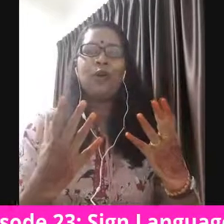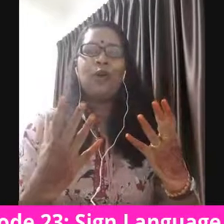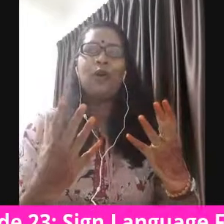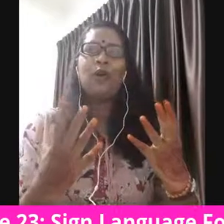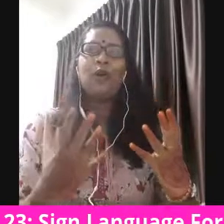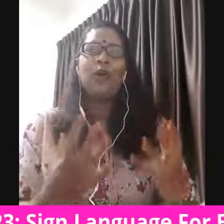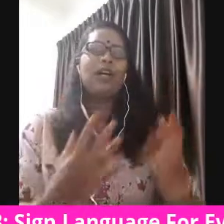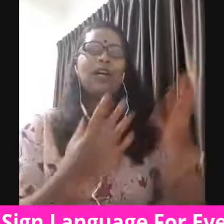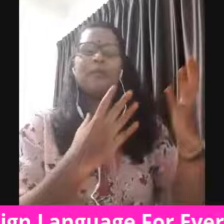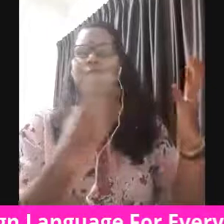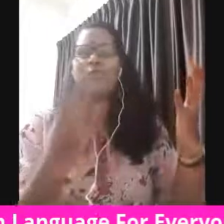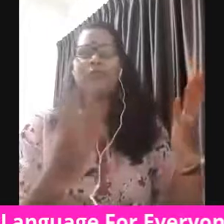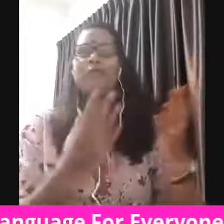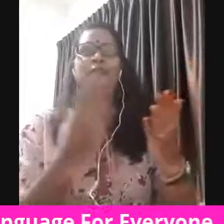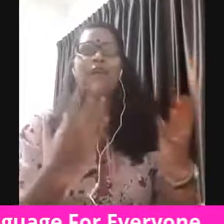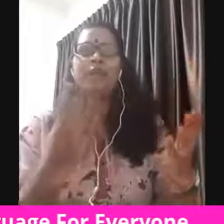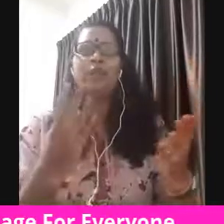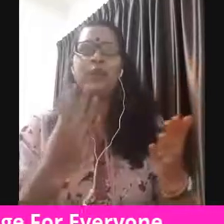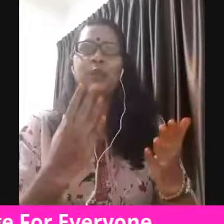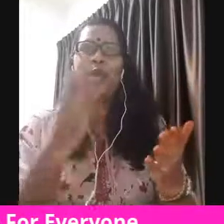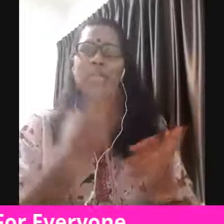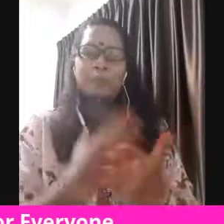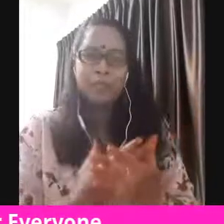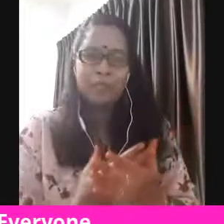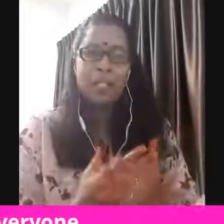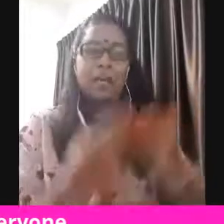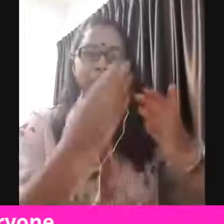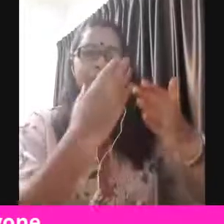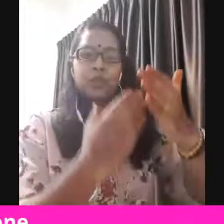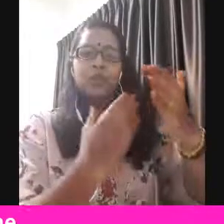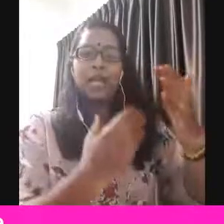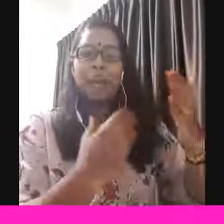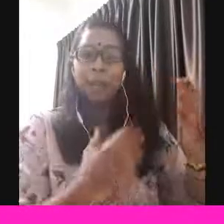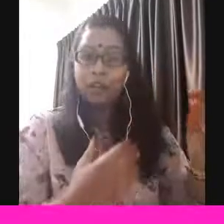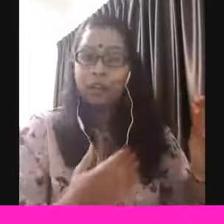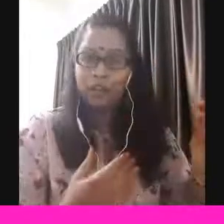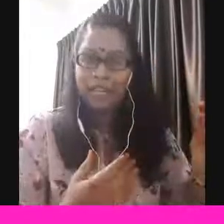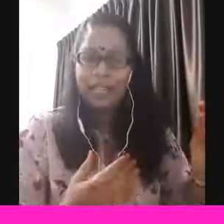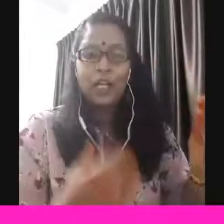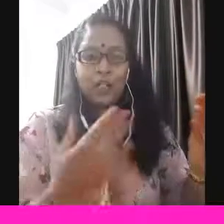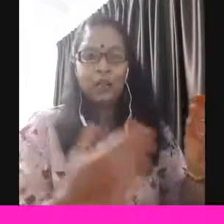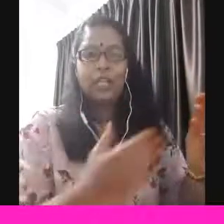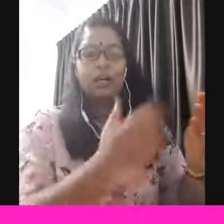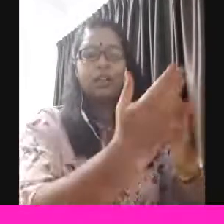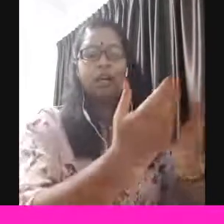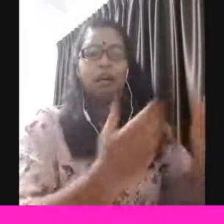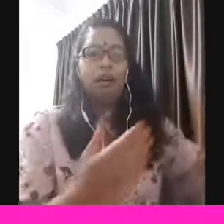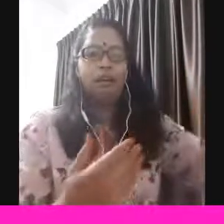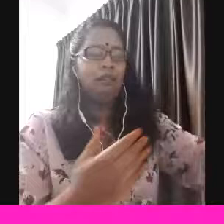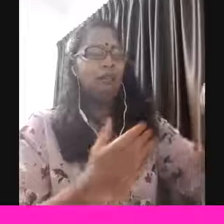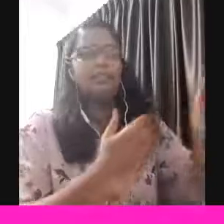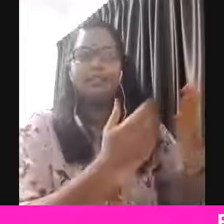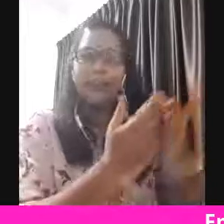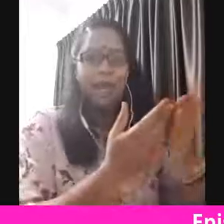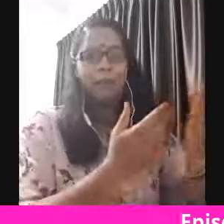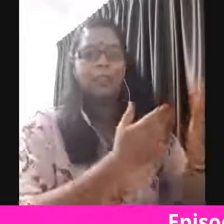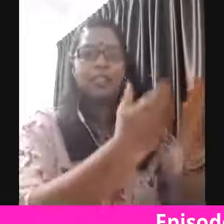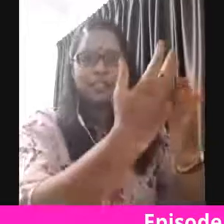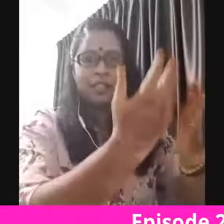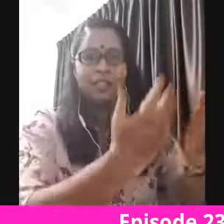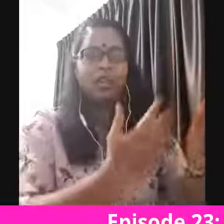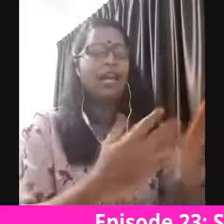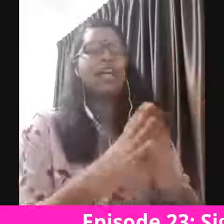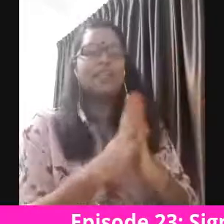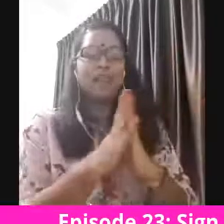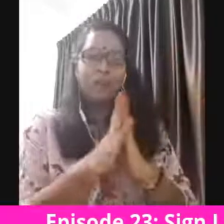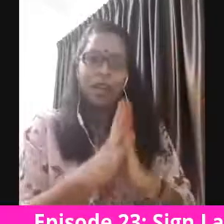for we when we want to do experiments, we must do the laporan, all right. So they got the report.